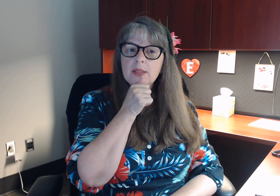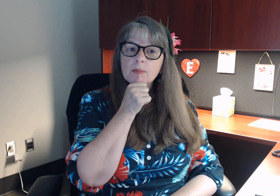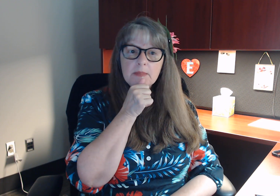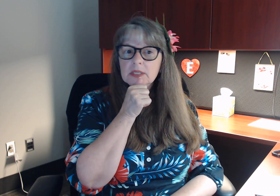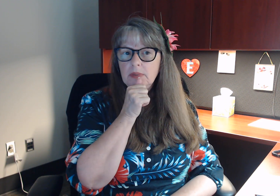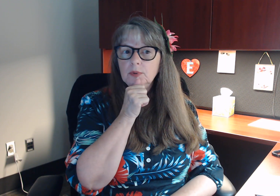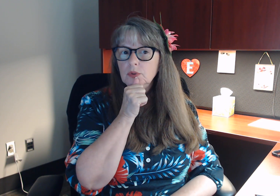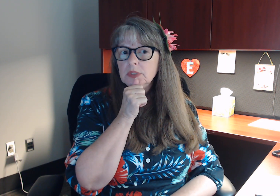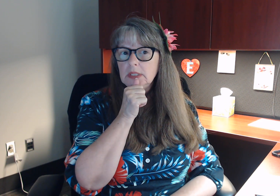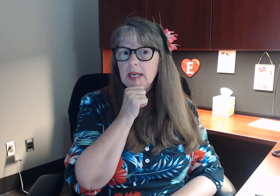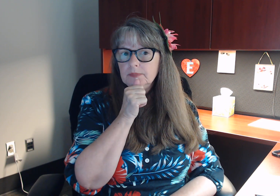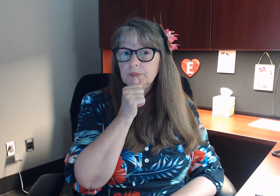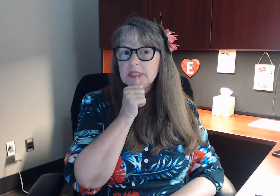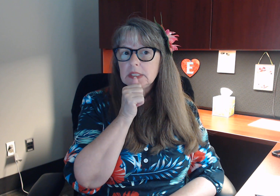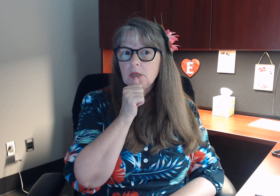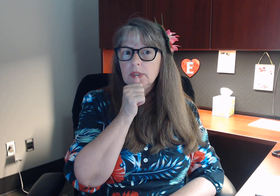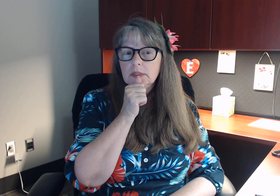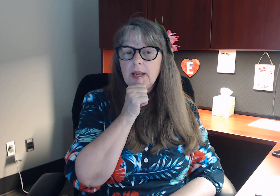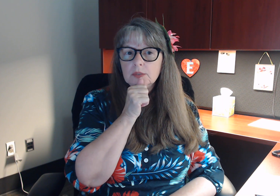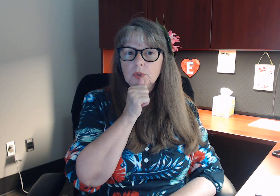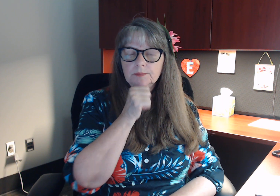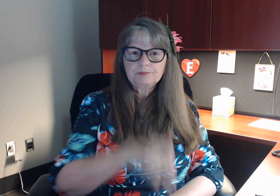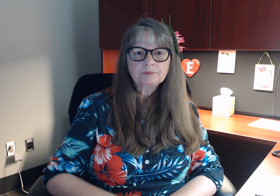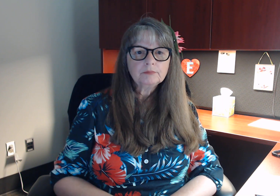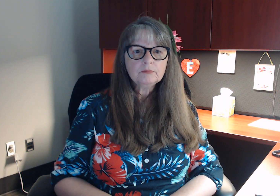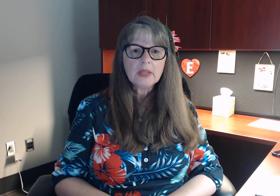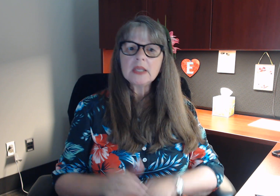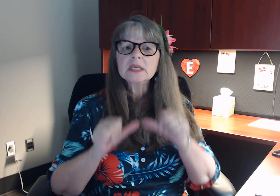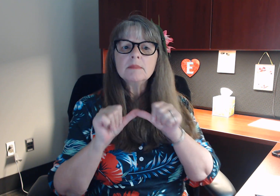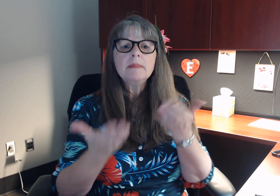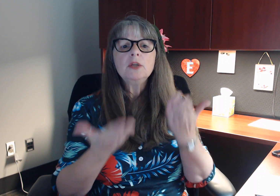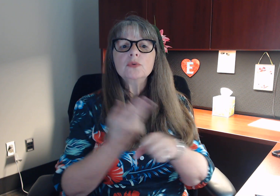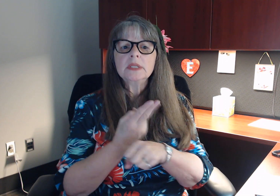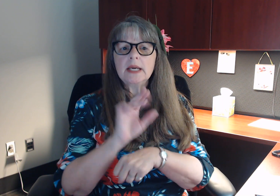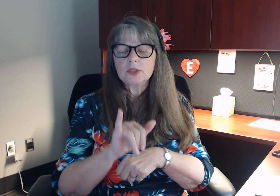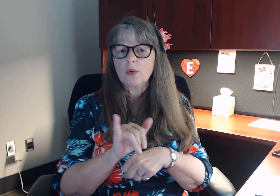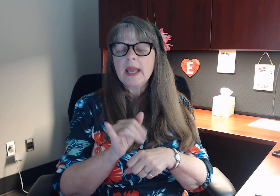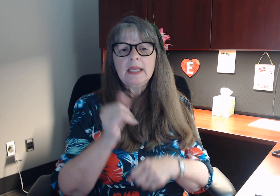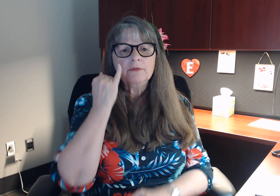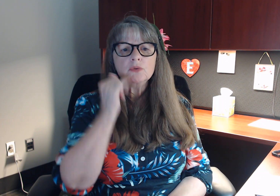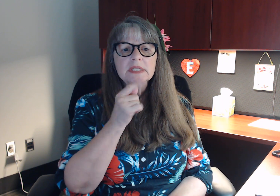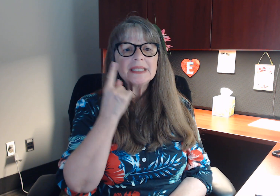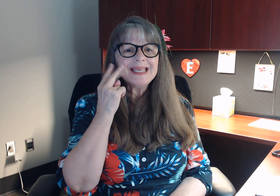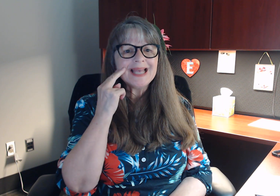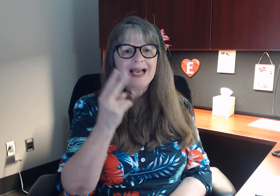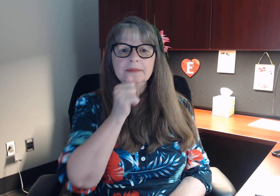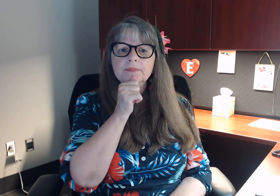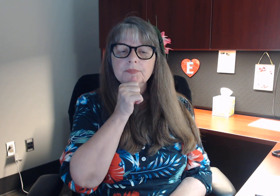be some people using that. It's a secret, it's a password. They still may be using that. So if you see that